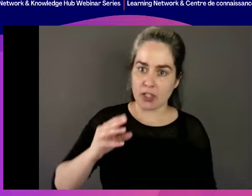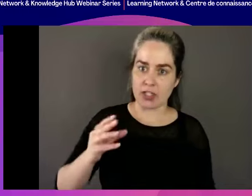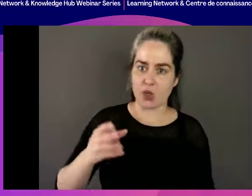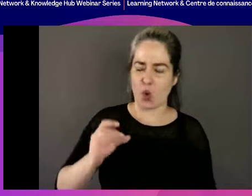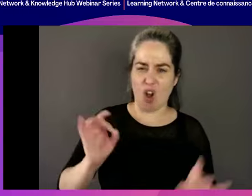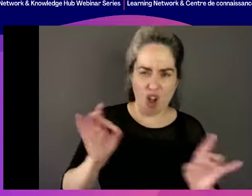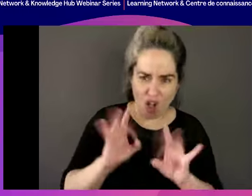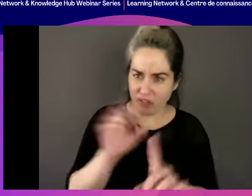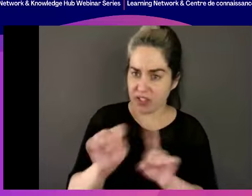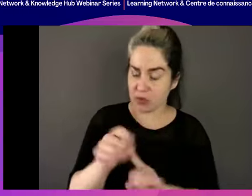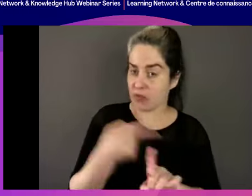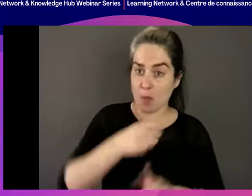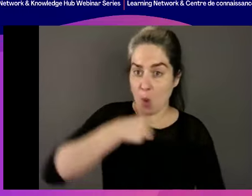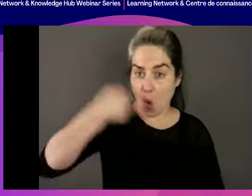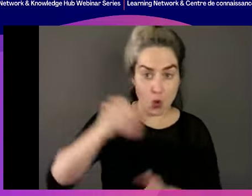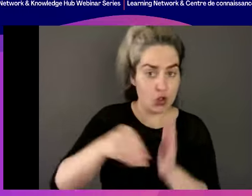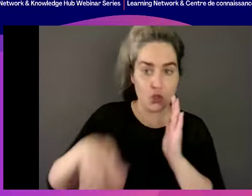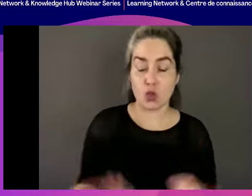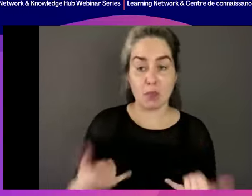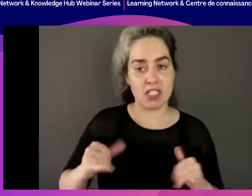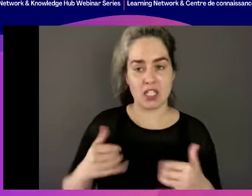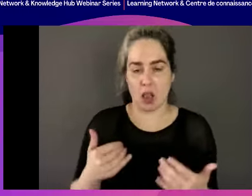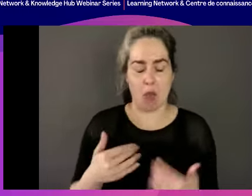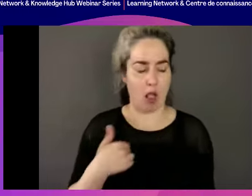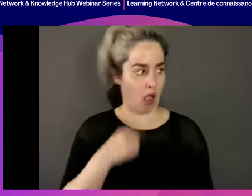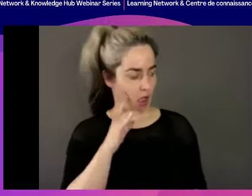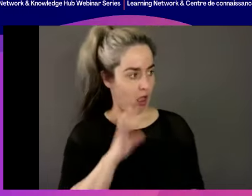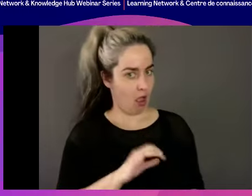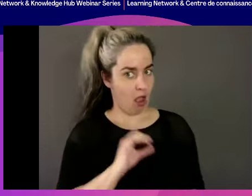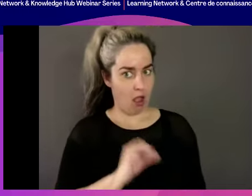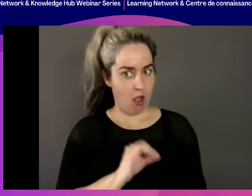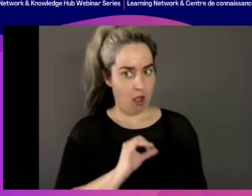students. Another person shared